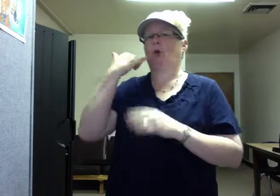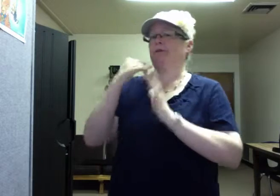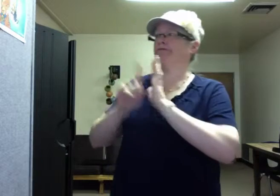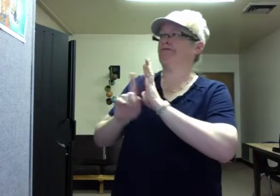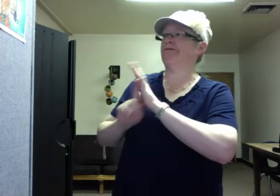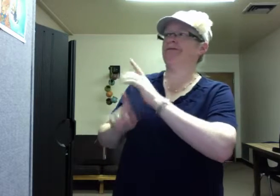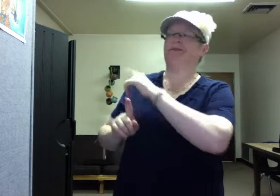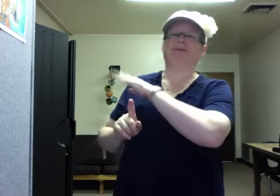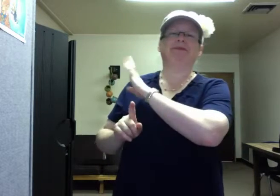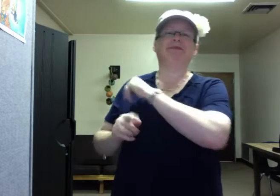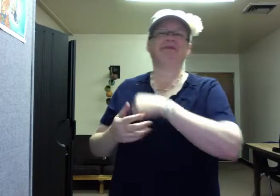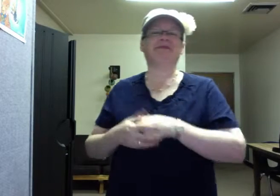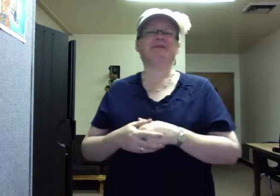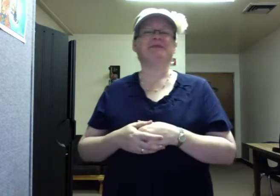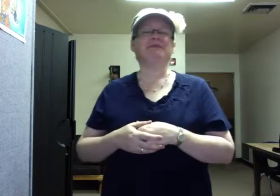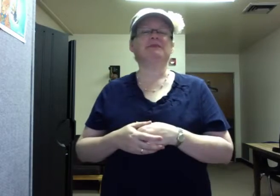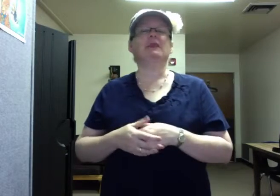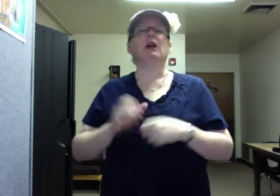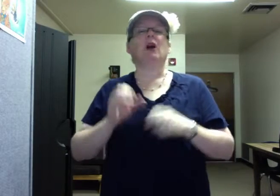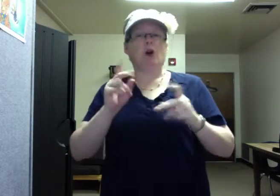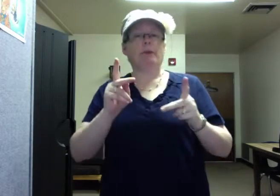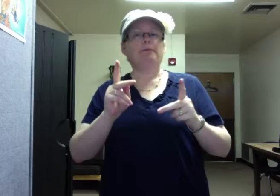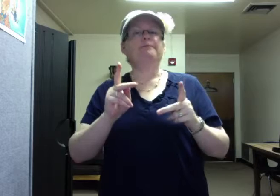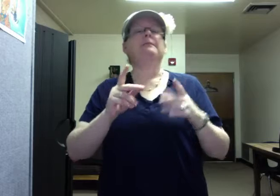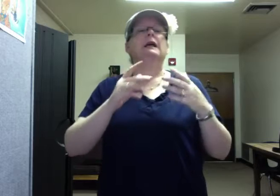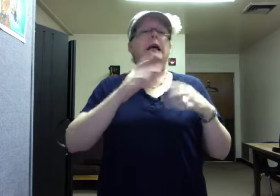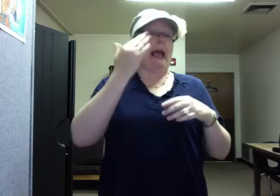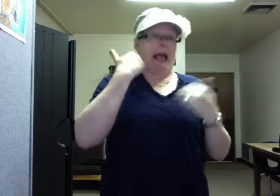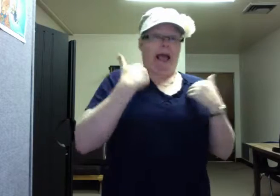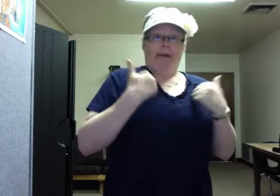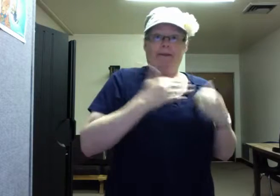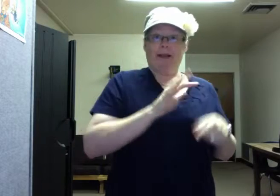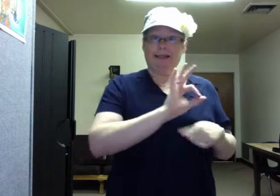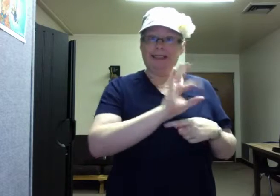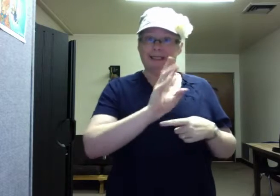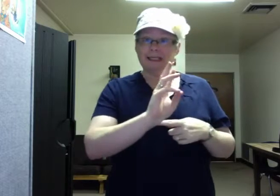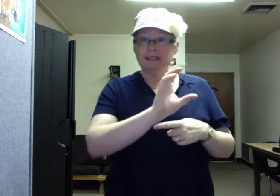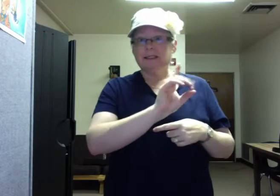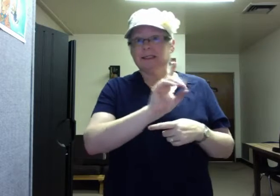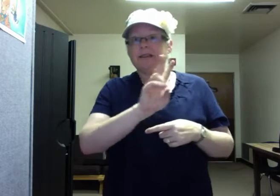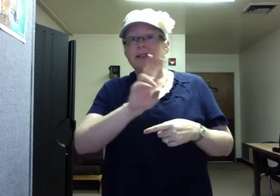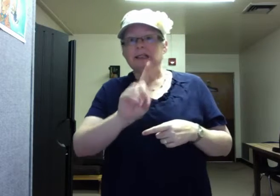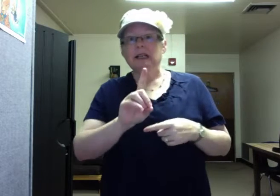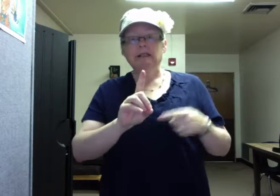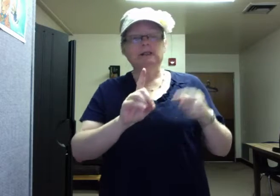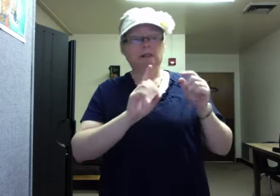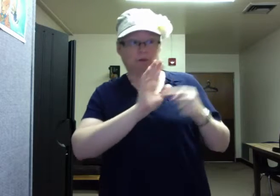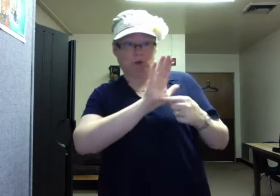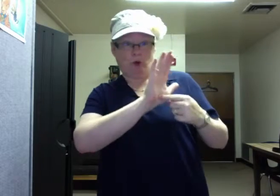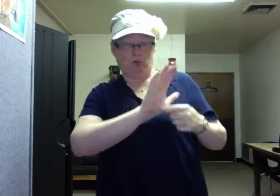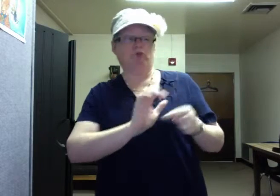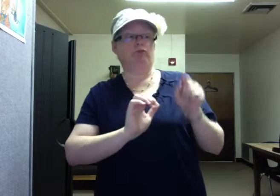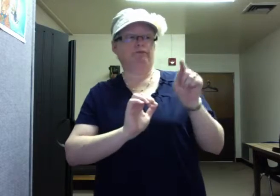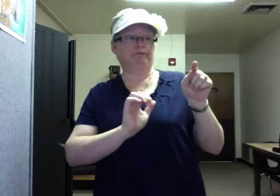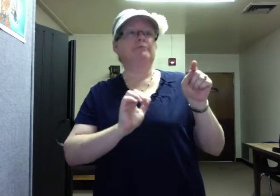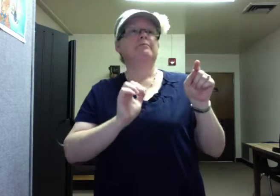Okay, so we see that she has 96 DVDs in her household, and I want to represent 96 DVDs. So I'm just going to